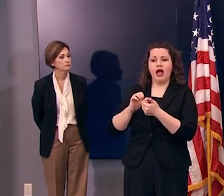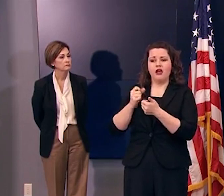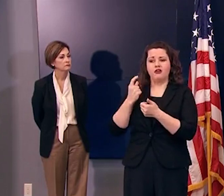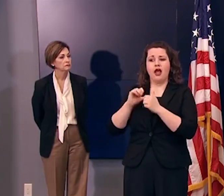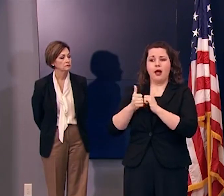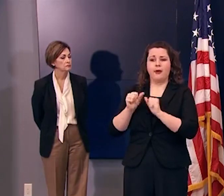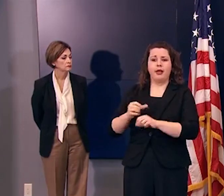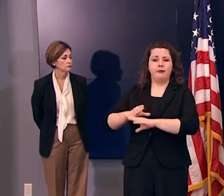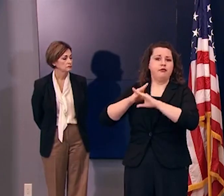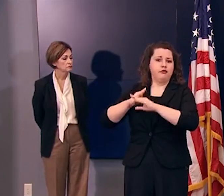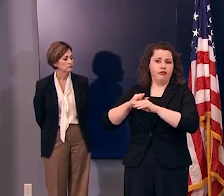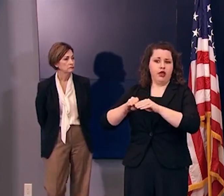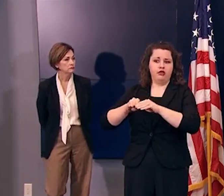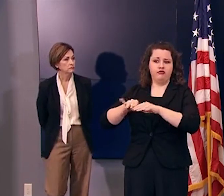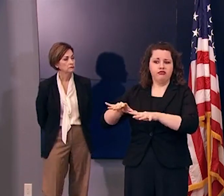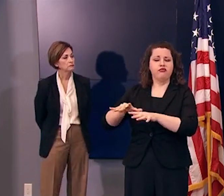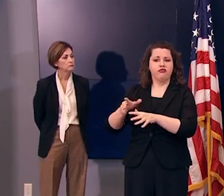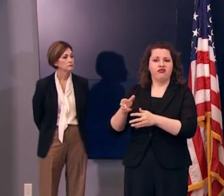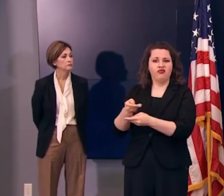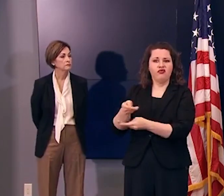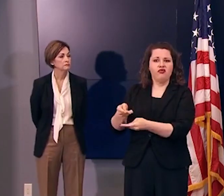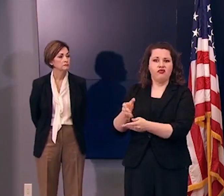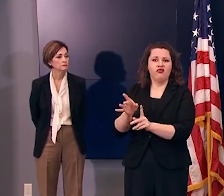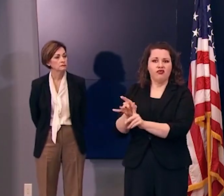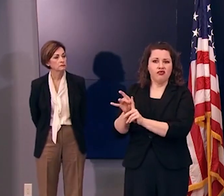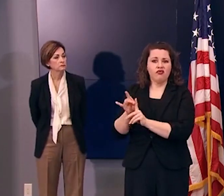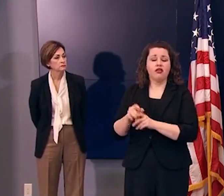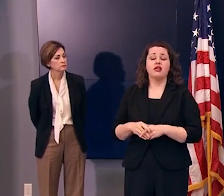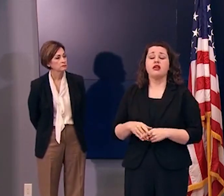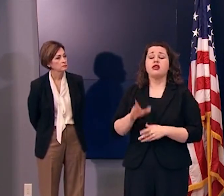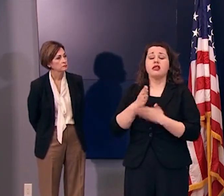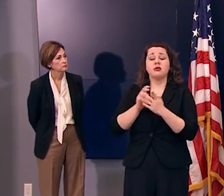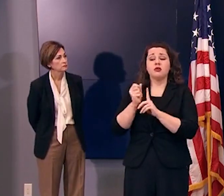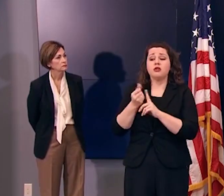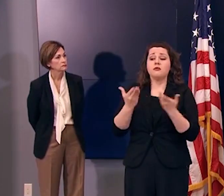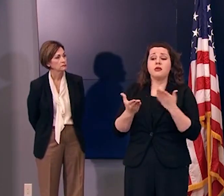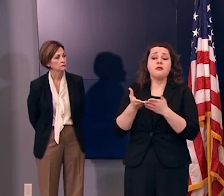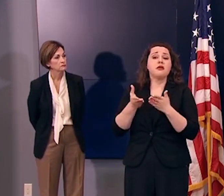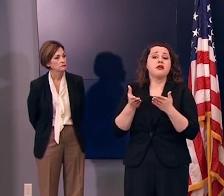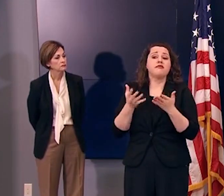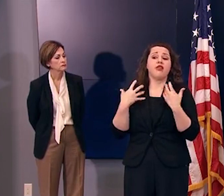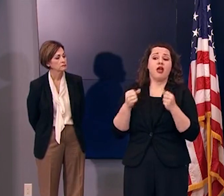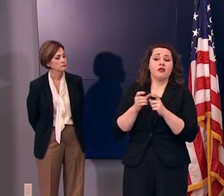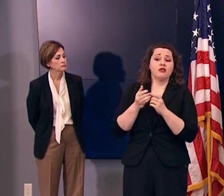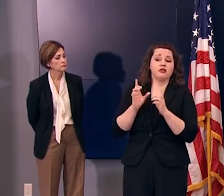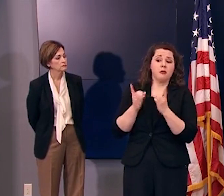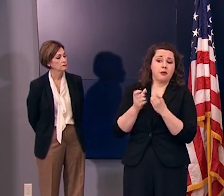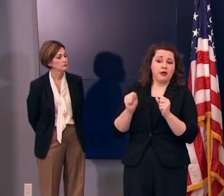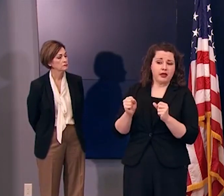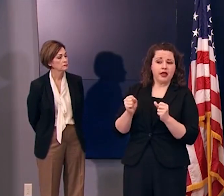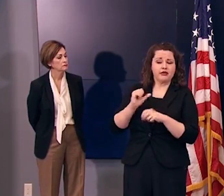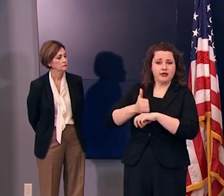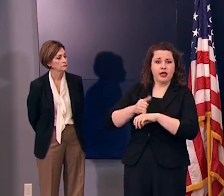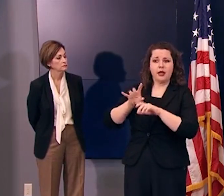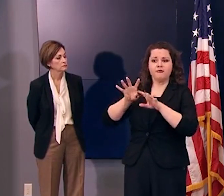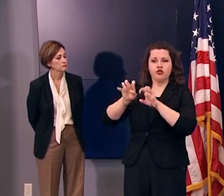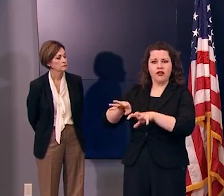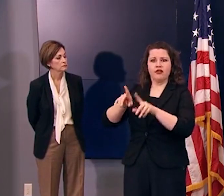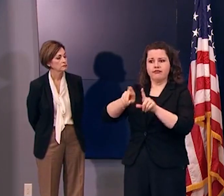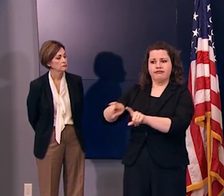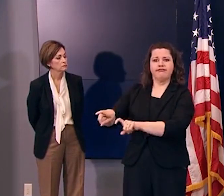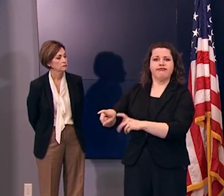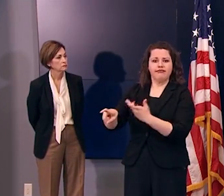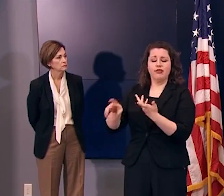at the workplace. In some situations, public health may be able to assist with arrangements for surveillance testing, which